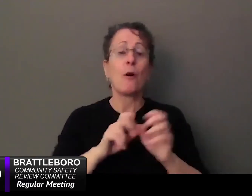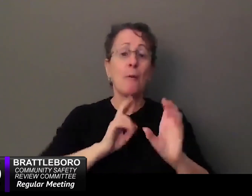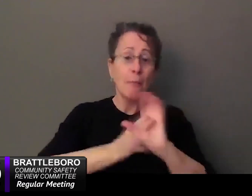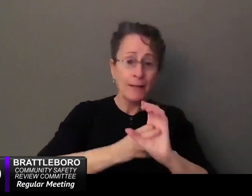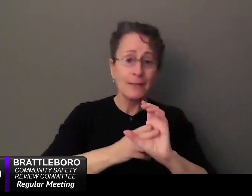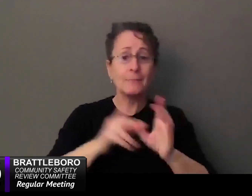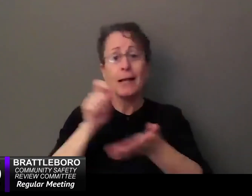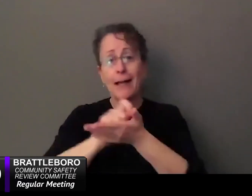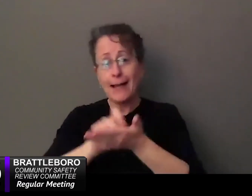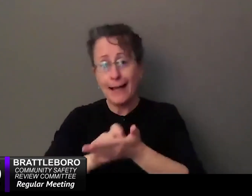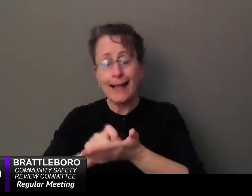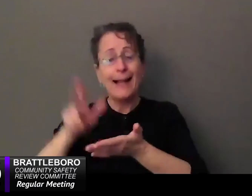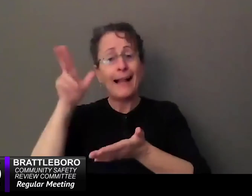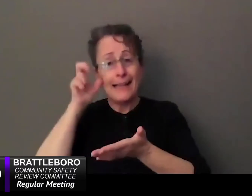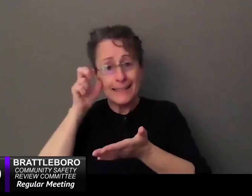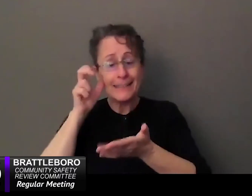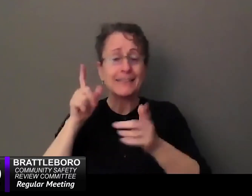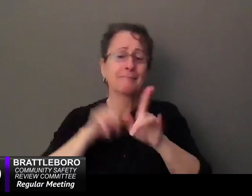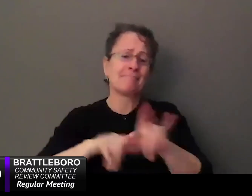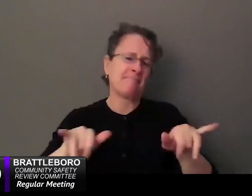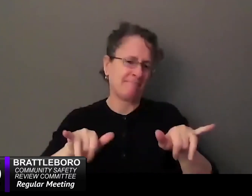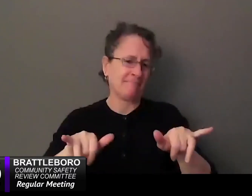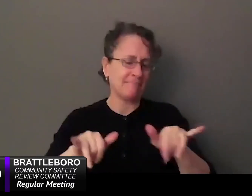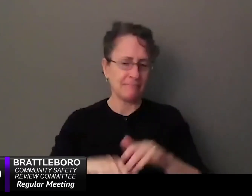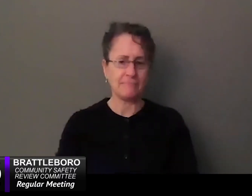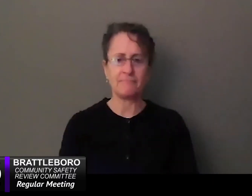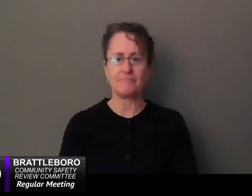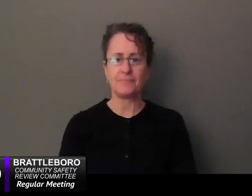participating and listening. I